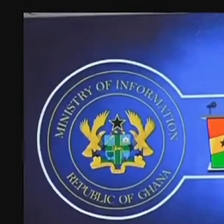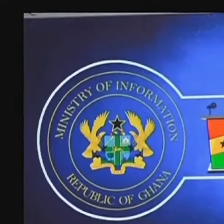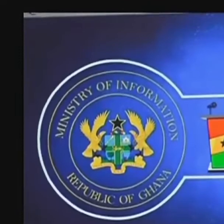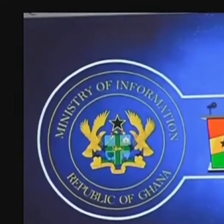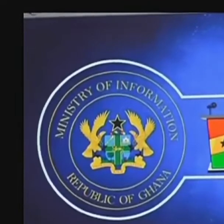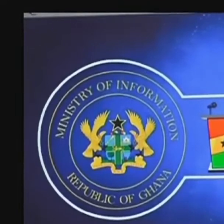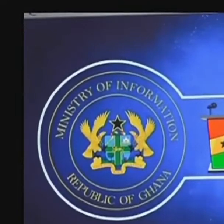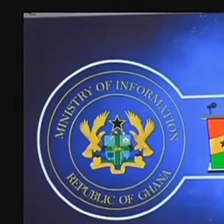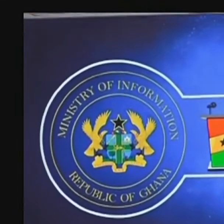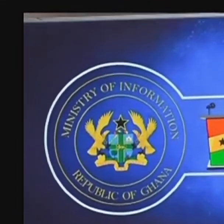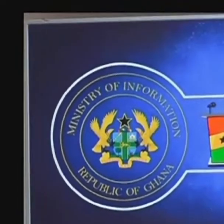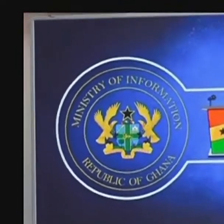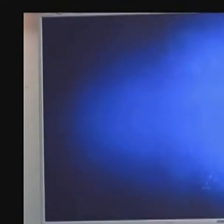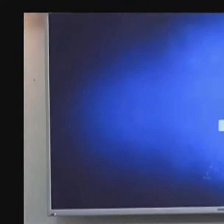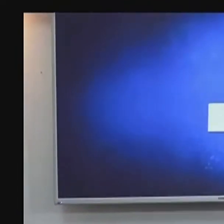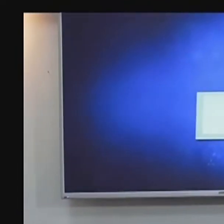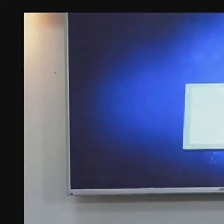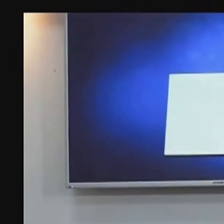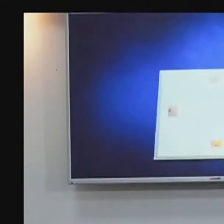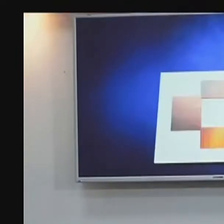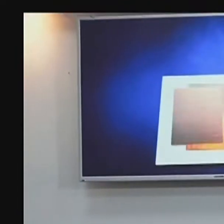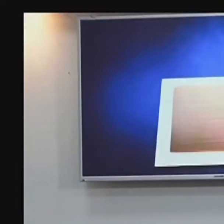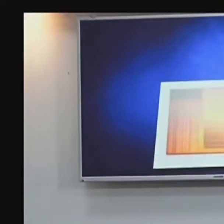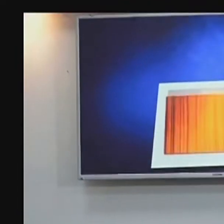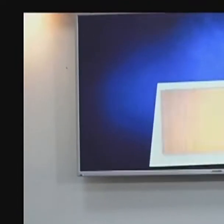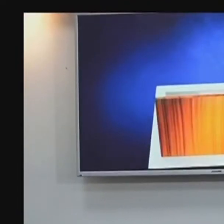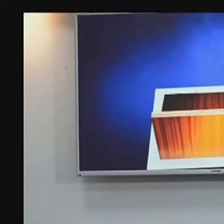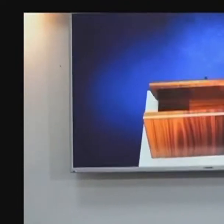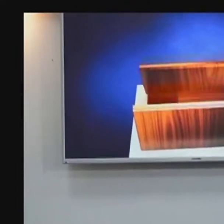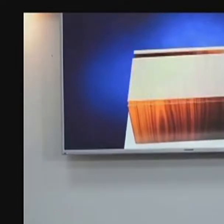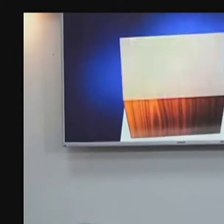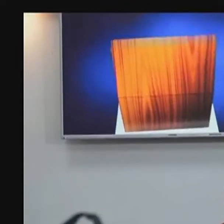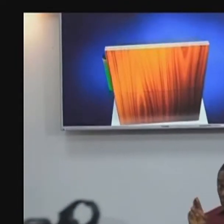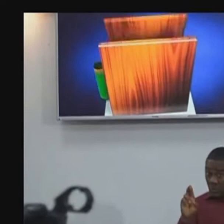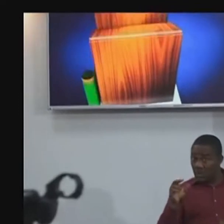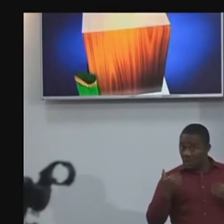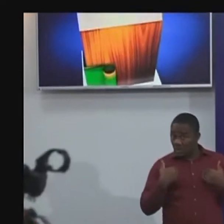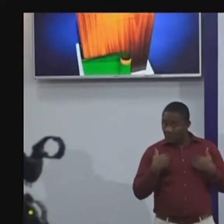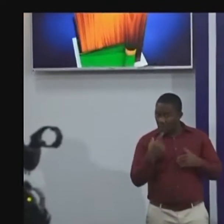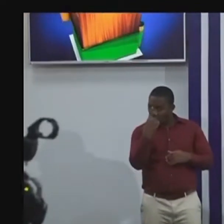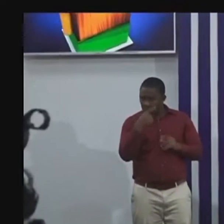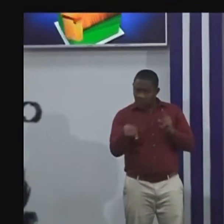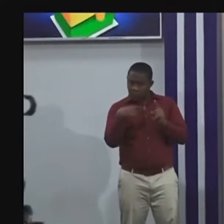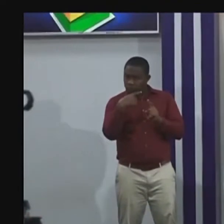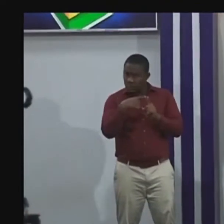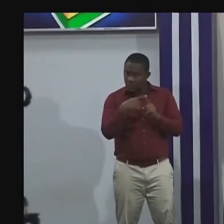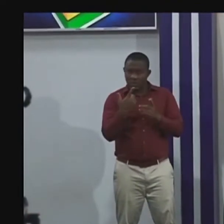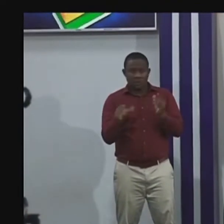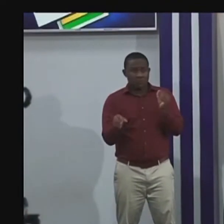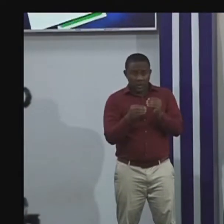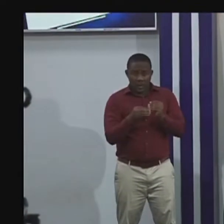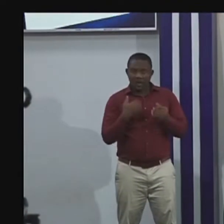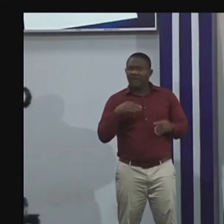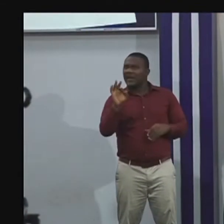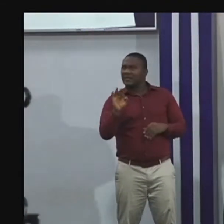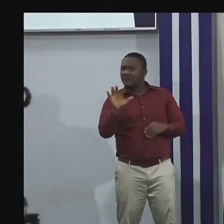that were created the main issues. Eastern region had one extra case, so they have a 95 now,